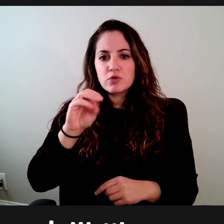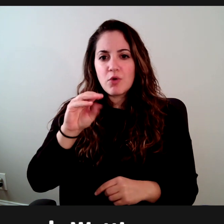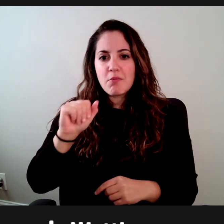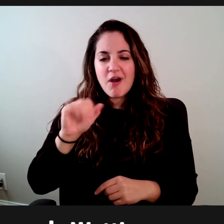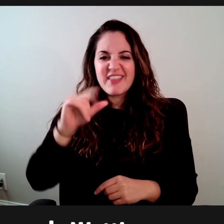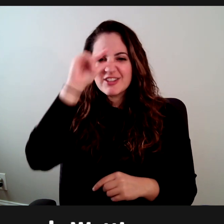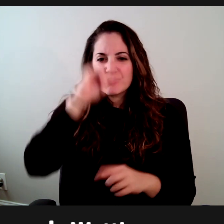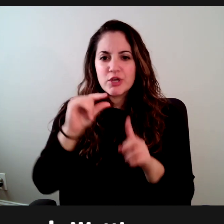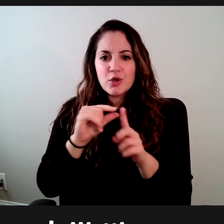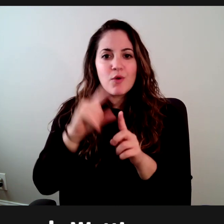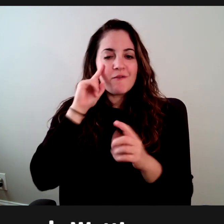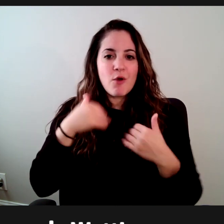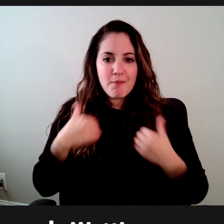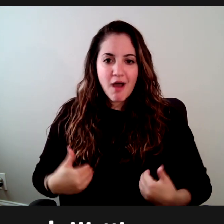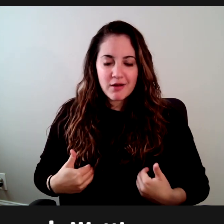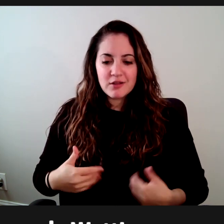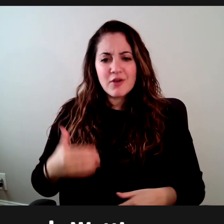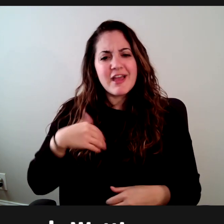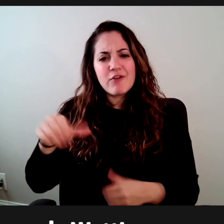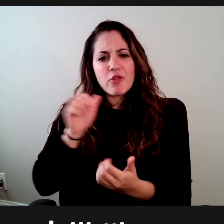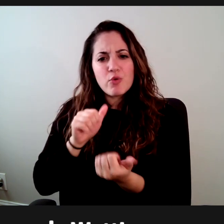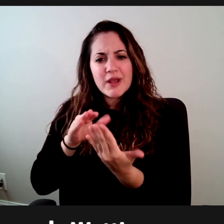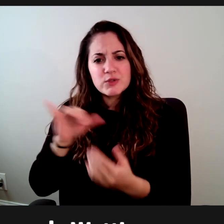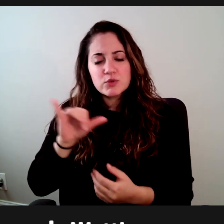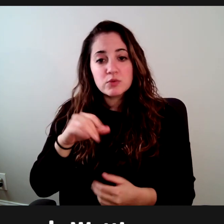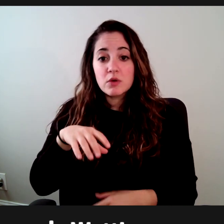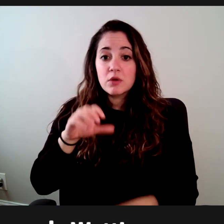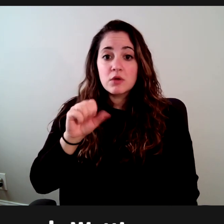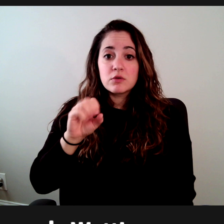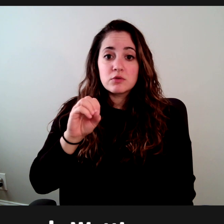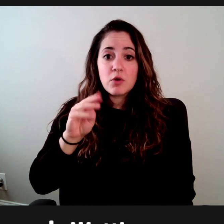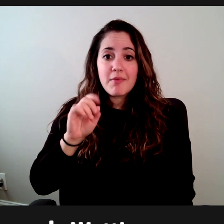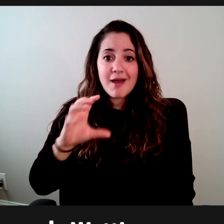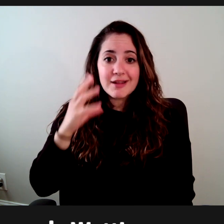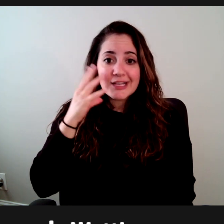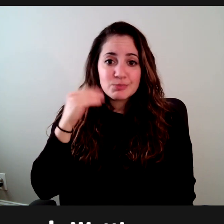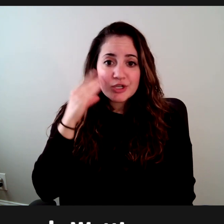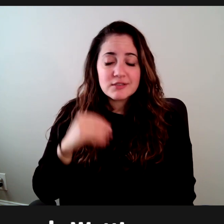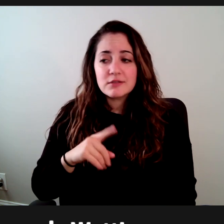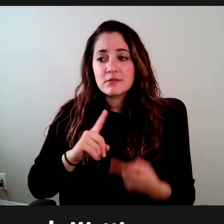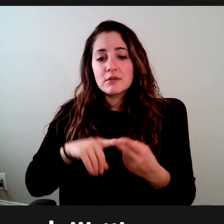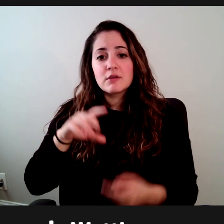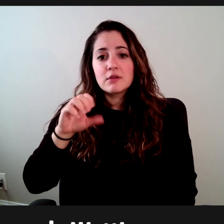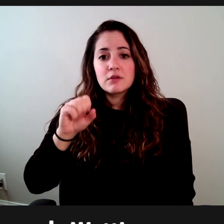Greek for the body. So, there's other modalities like somatic experiencing,